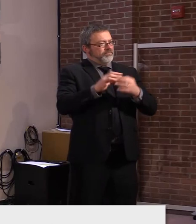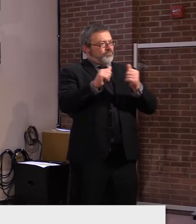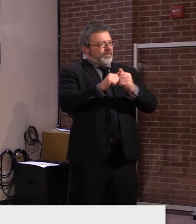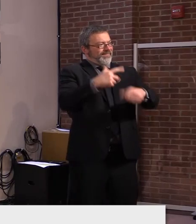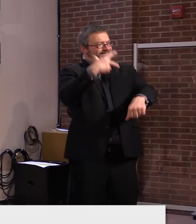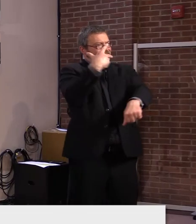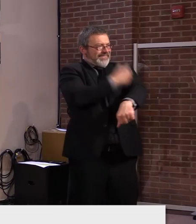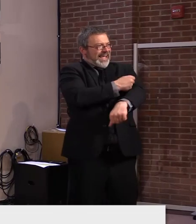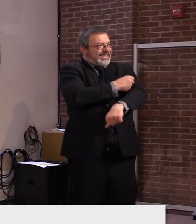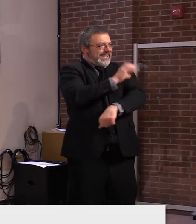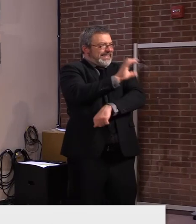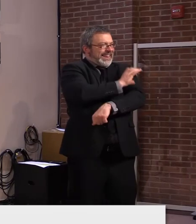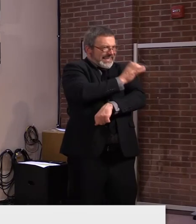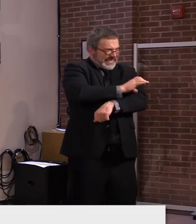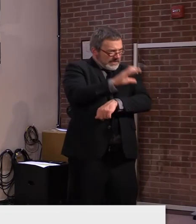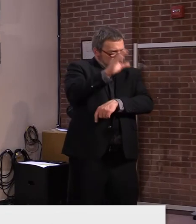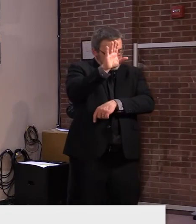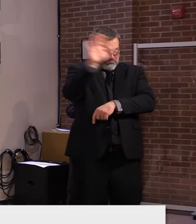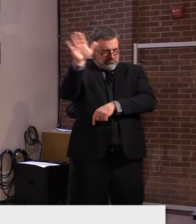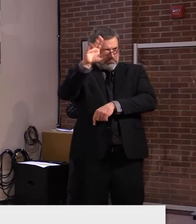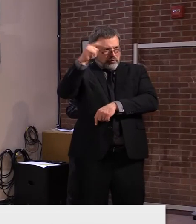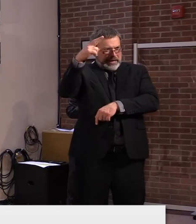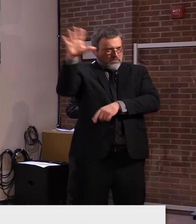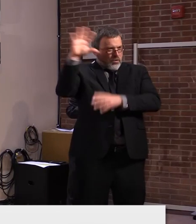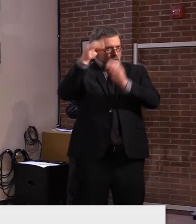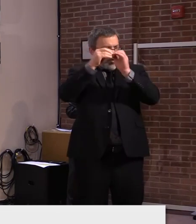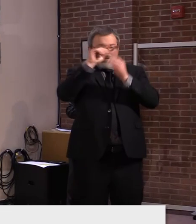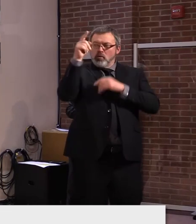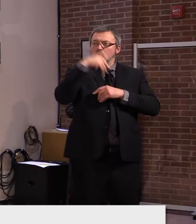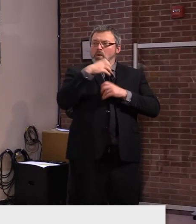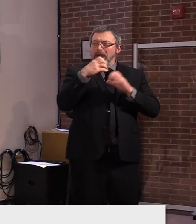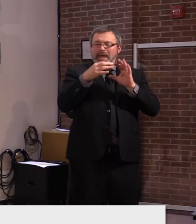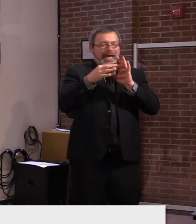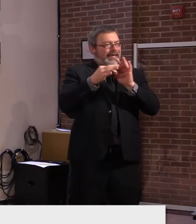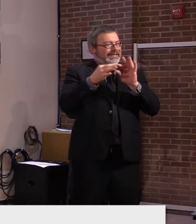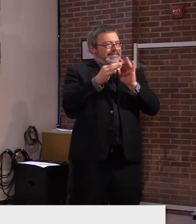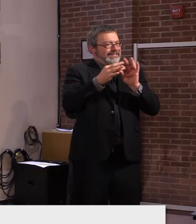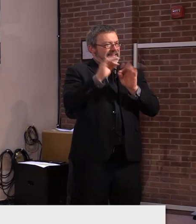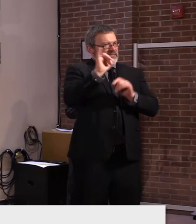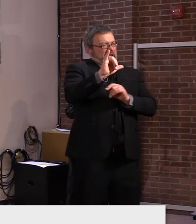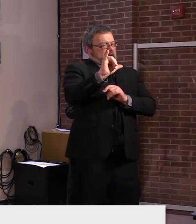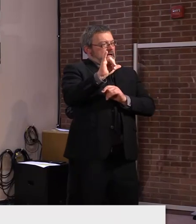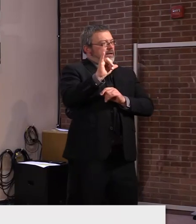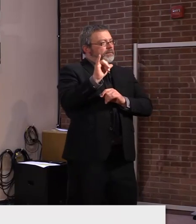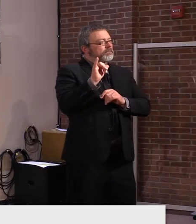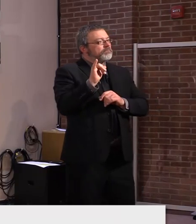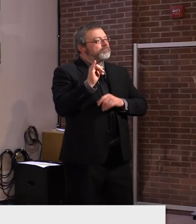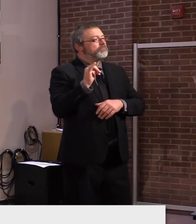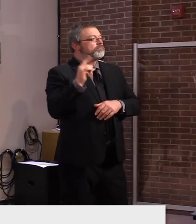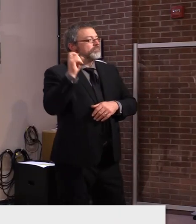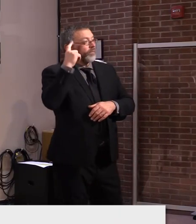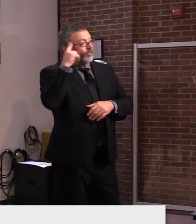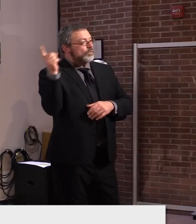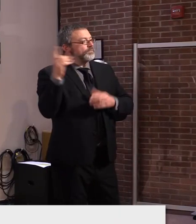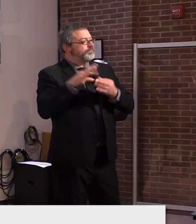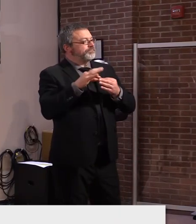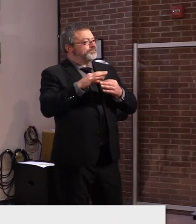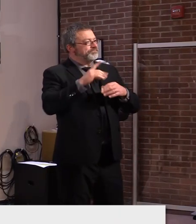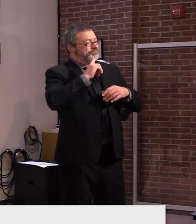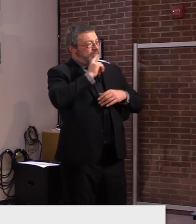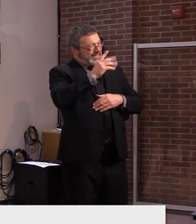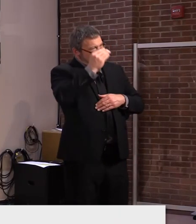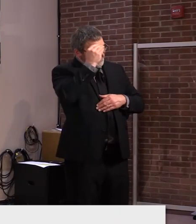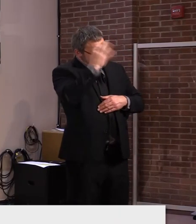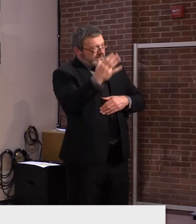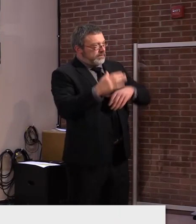in New Hampshire, because I'm not sure that they are as vibrant as ours in Vermont at this point in time. We kept all